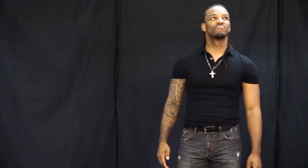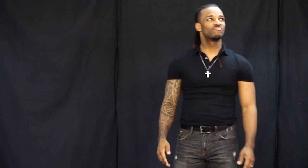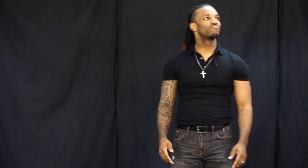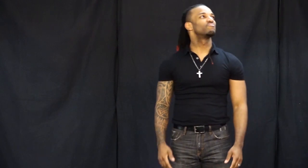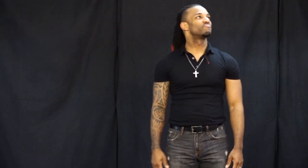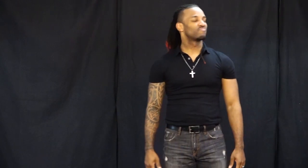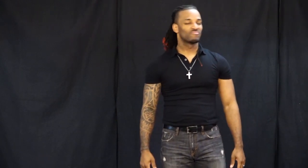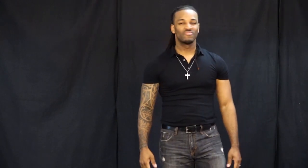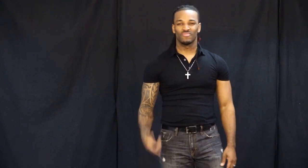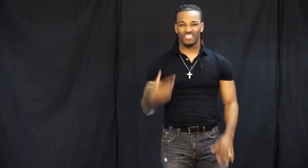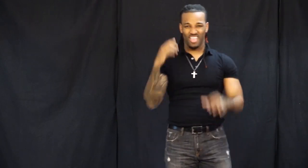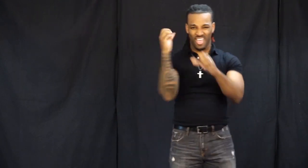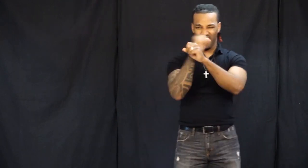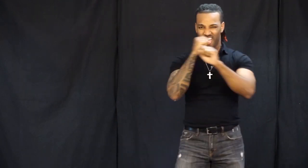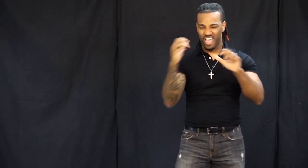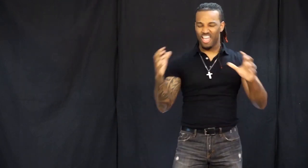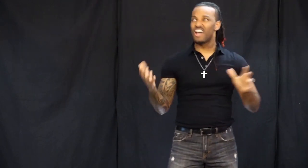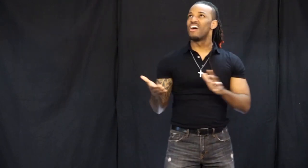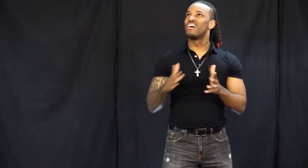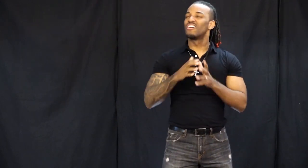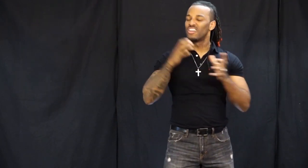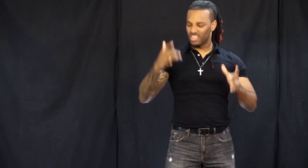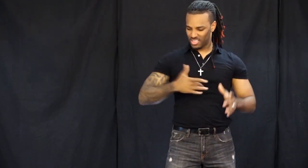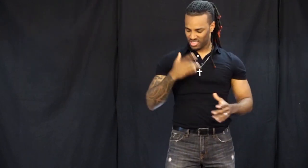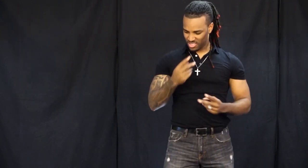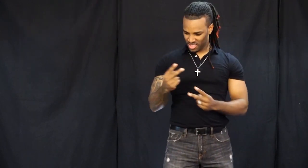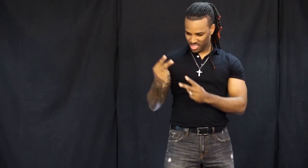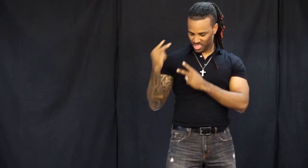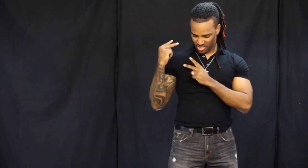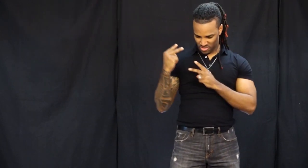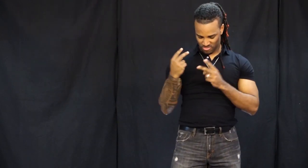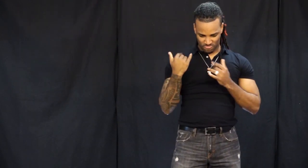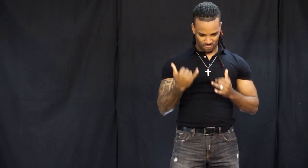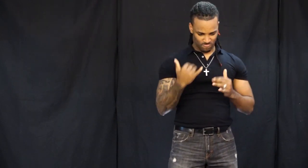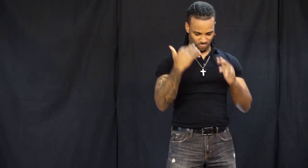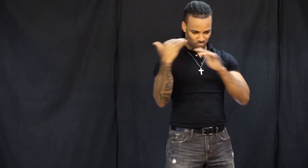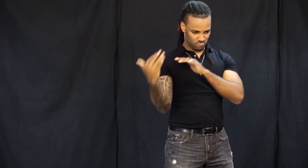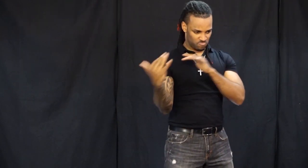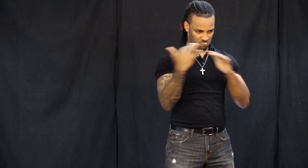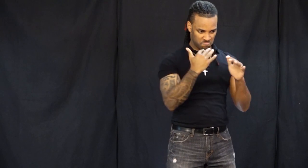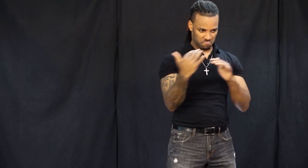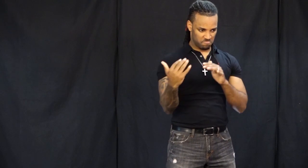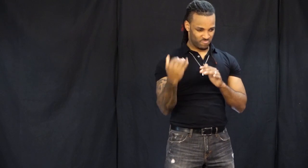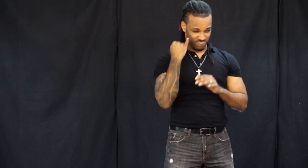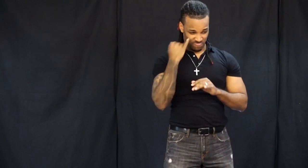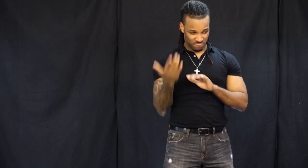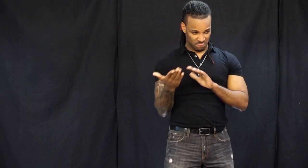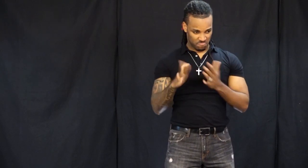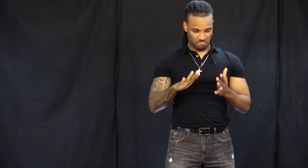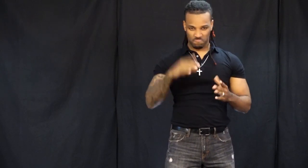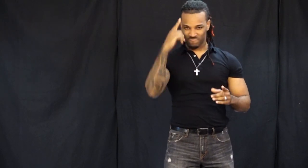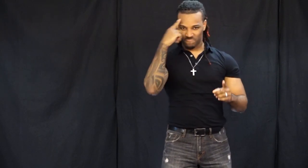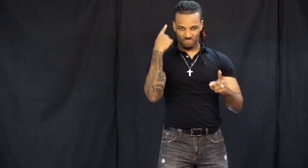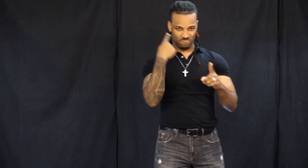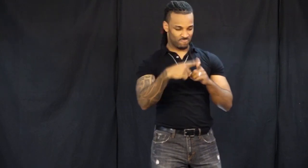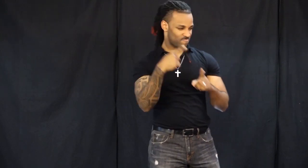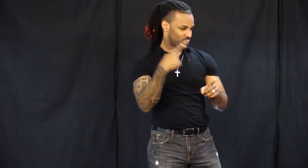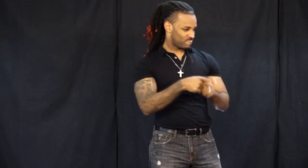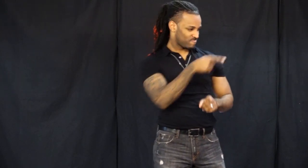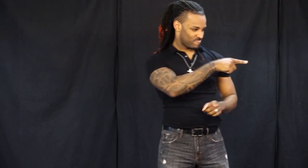upside down. I imagine death so much it feels more like a memory. This is where it gets me. On my feet, the enemy ahead of me. If this is the end